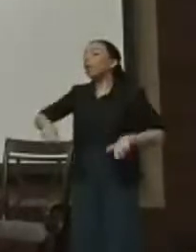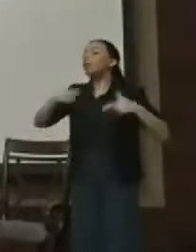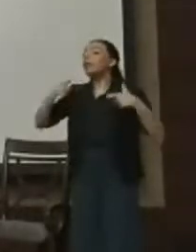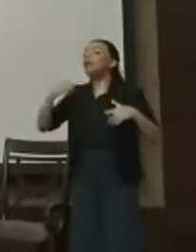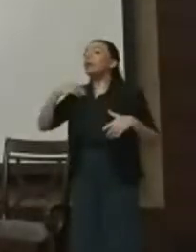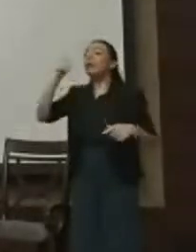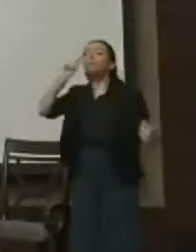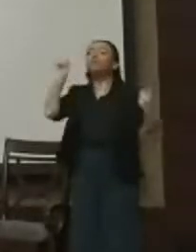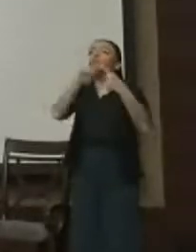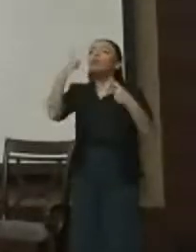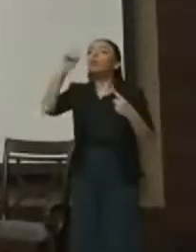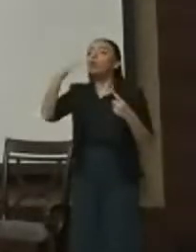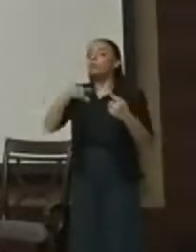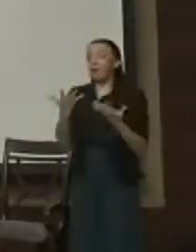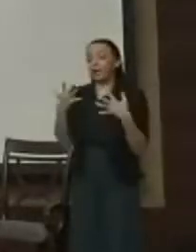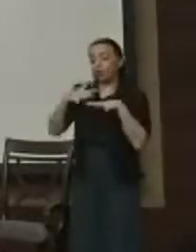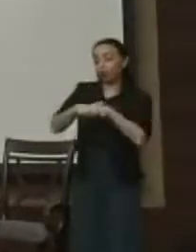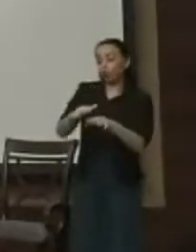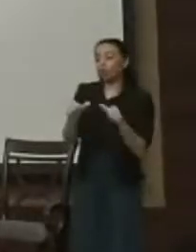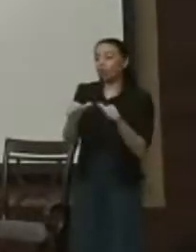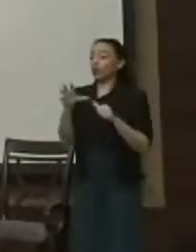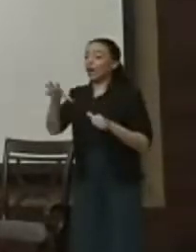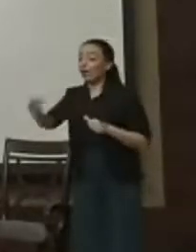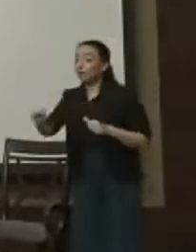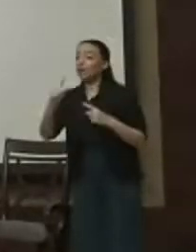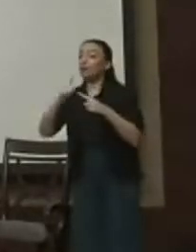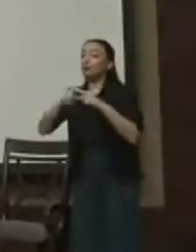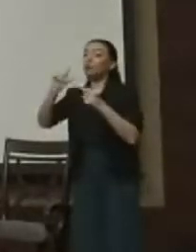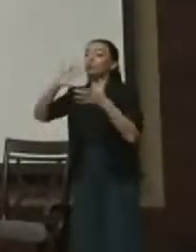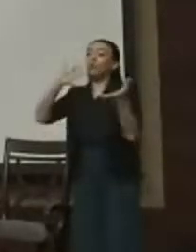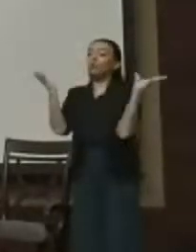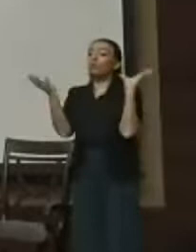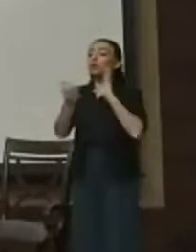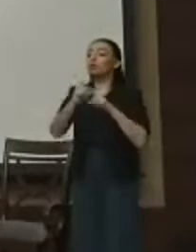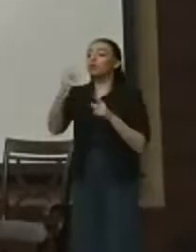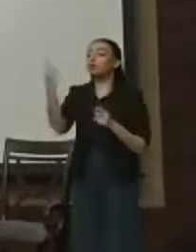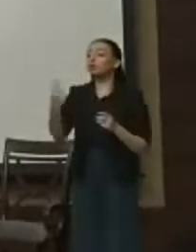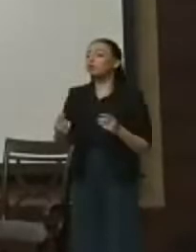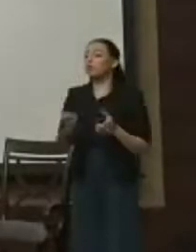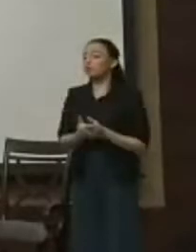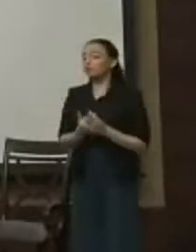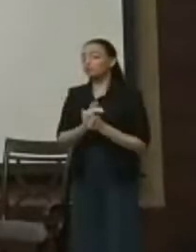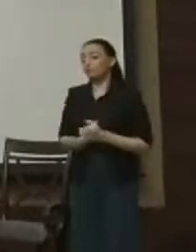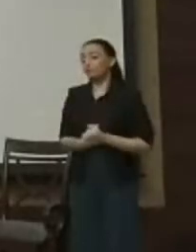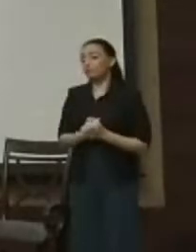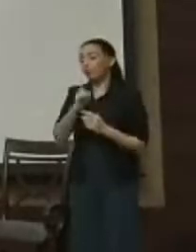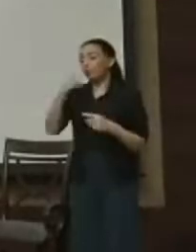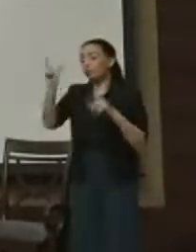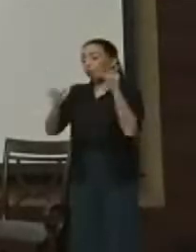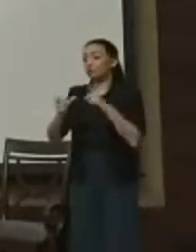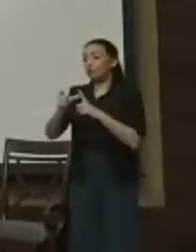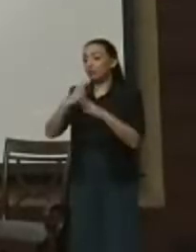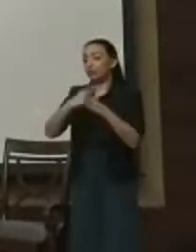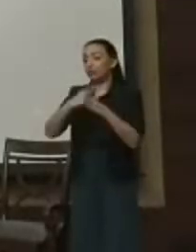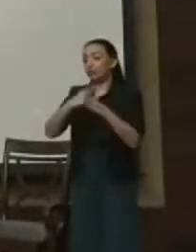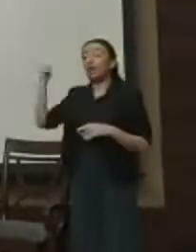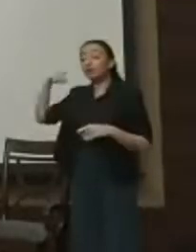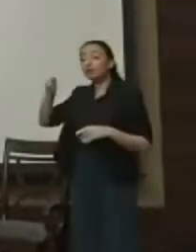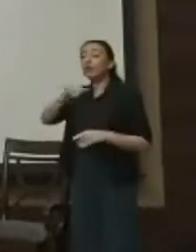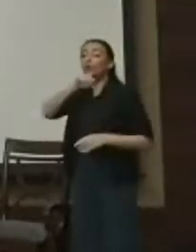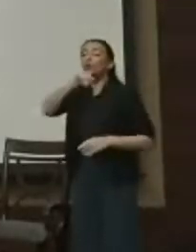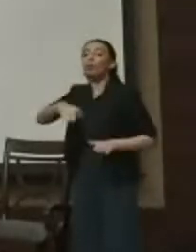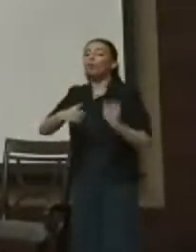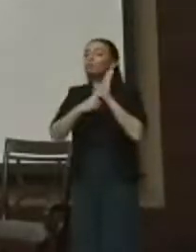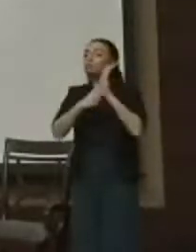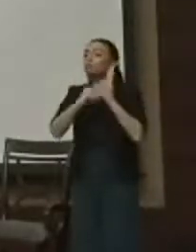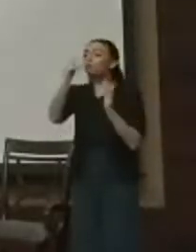foster inclusion, accessibility, and universal design for people with disabilities. He represented India as a youth icon